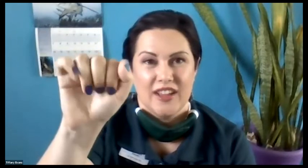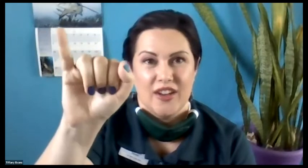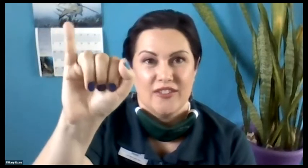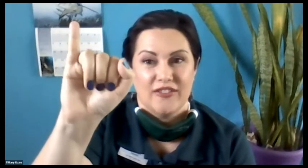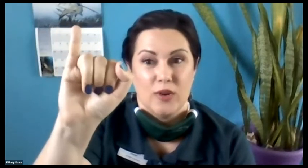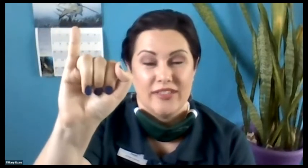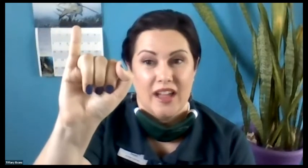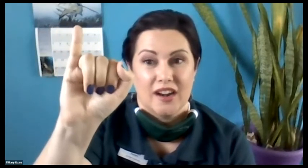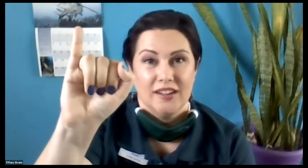fourth letter,